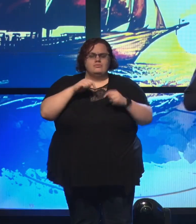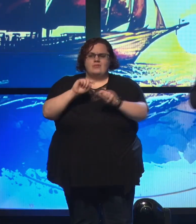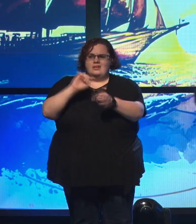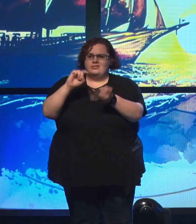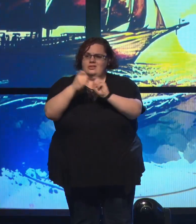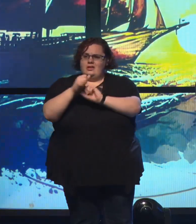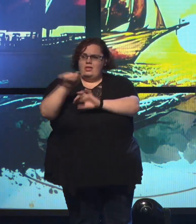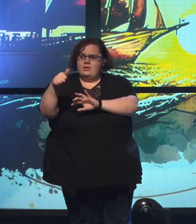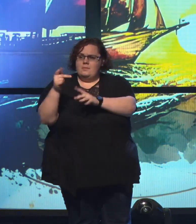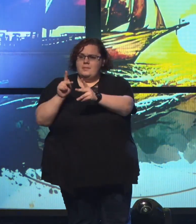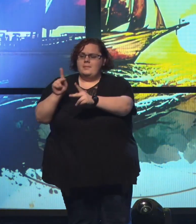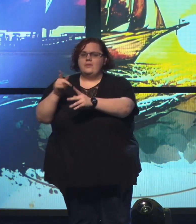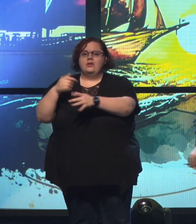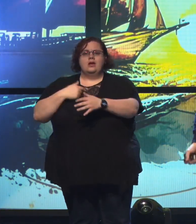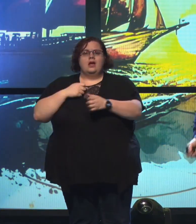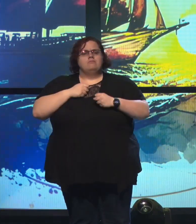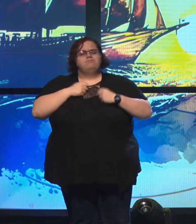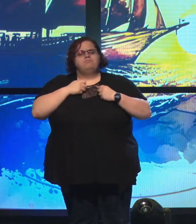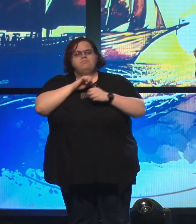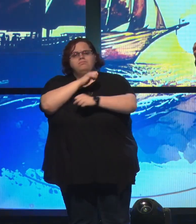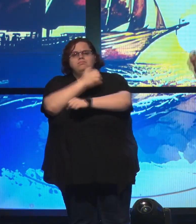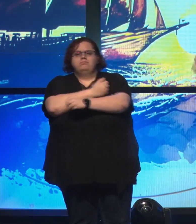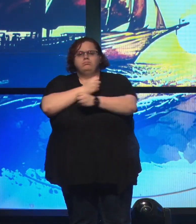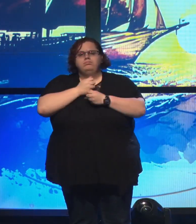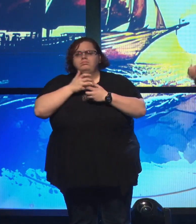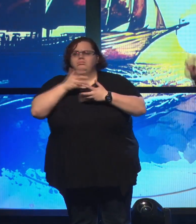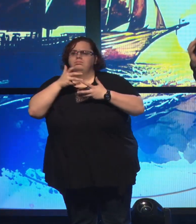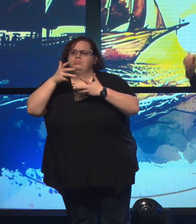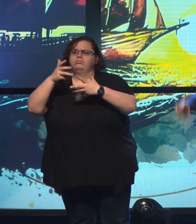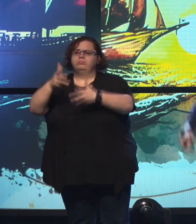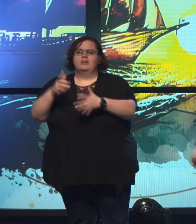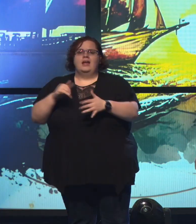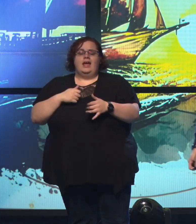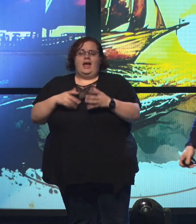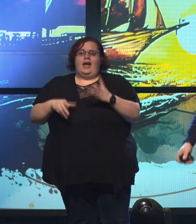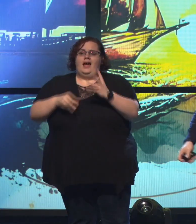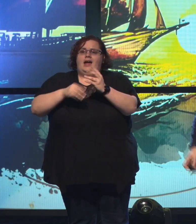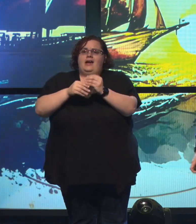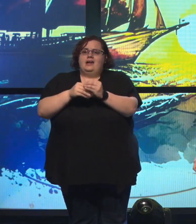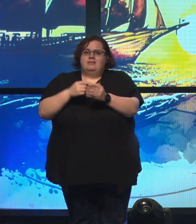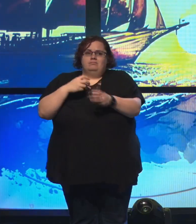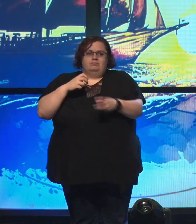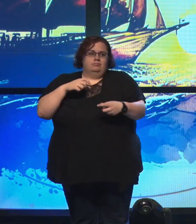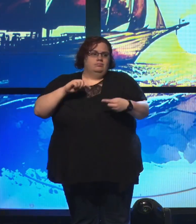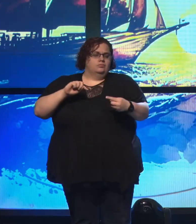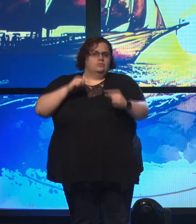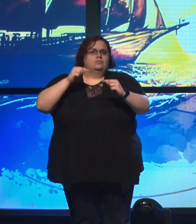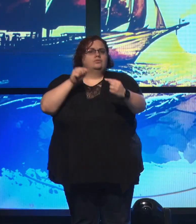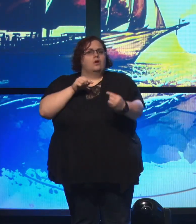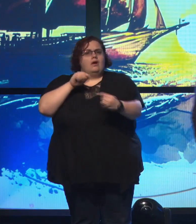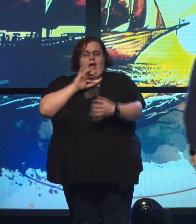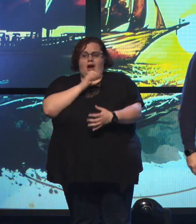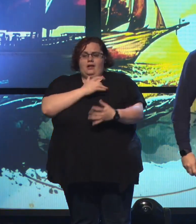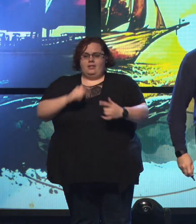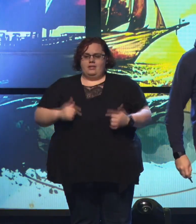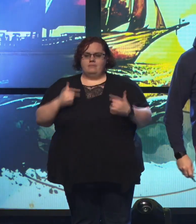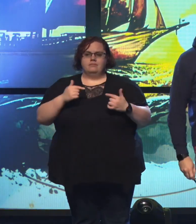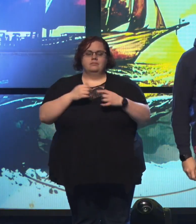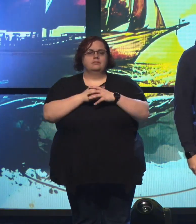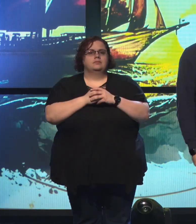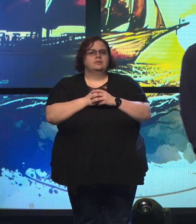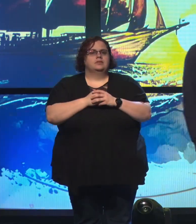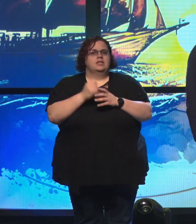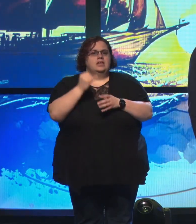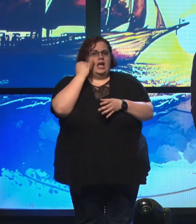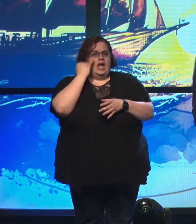others, and we expel all this energy, and we create all this extra added tension in our lives. But here's what's powerful. If we'll lean into this,